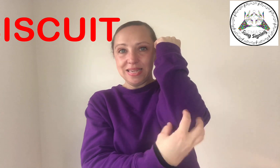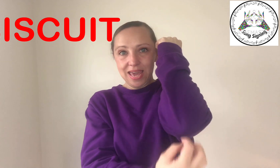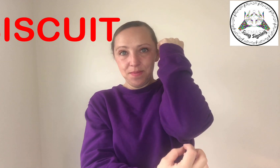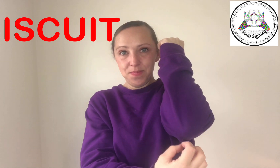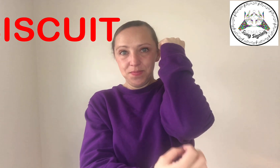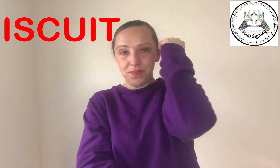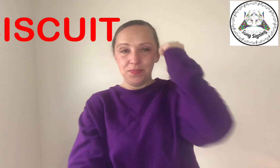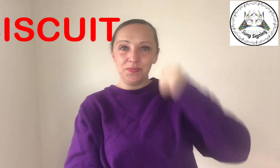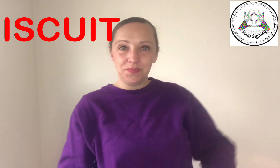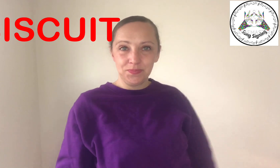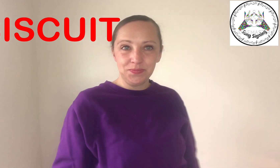biscuit.